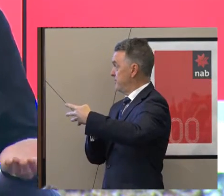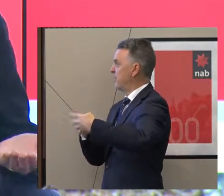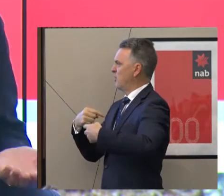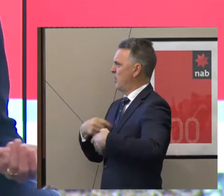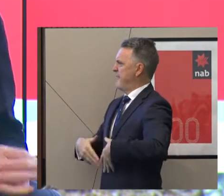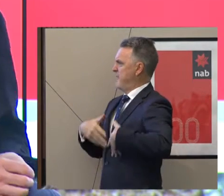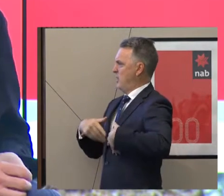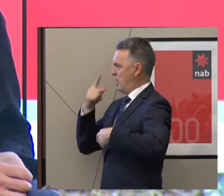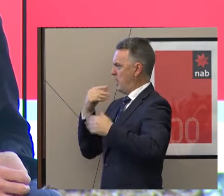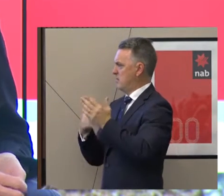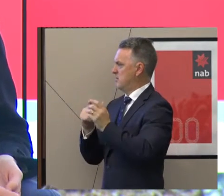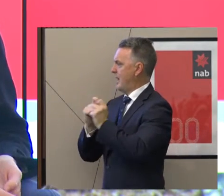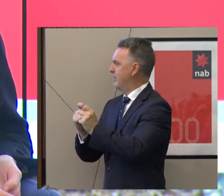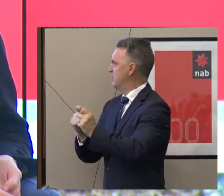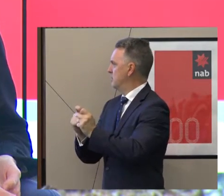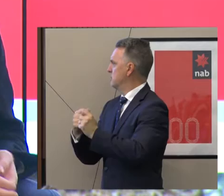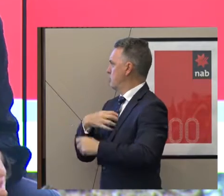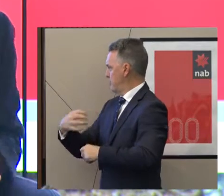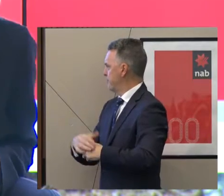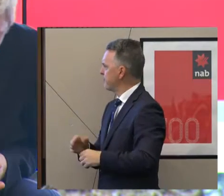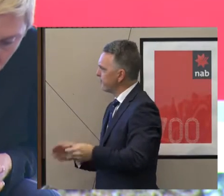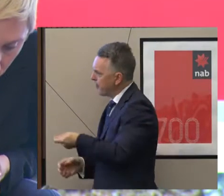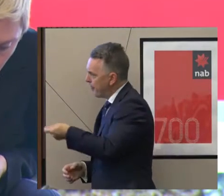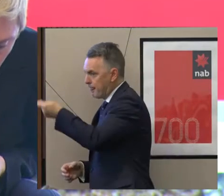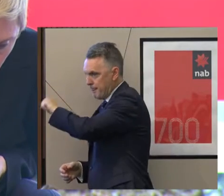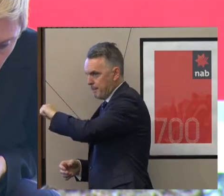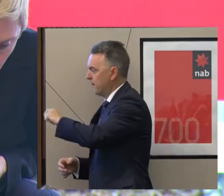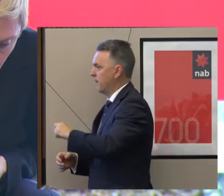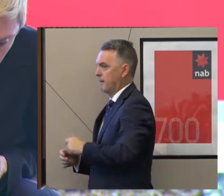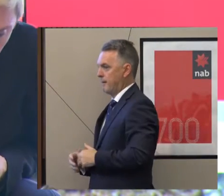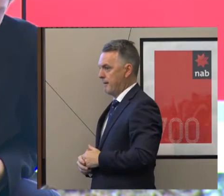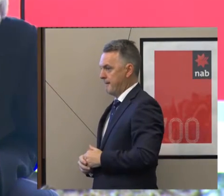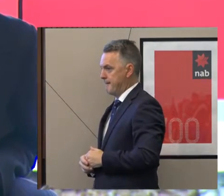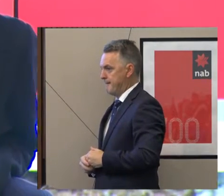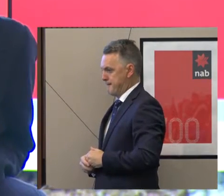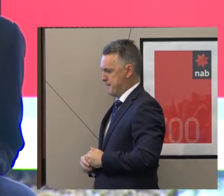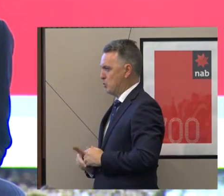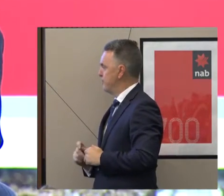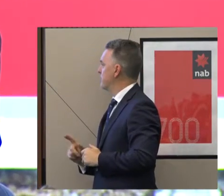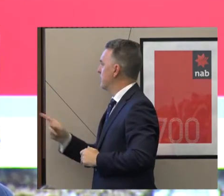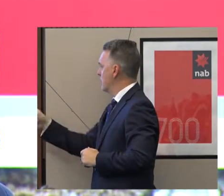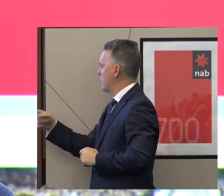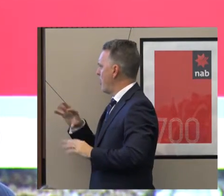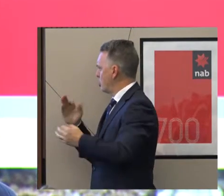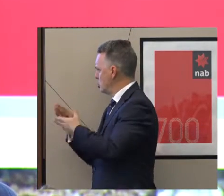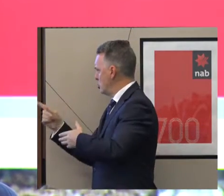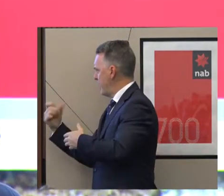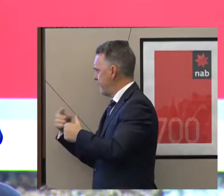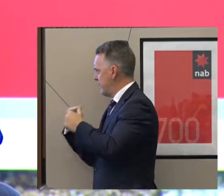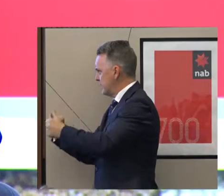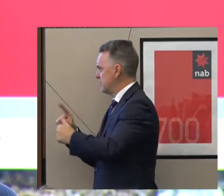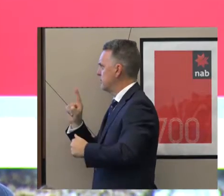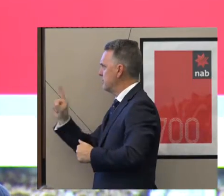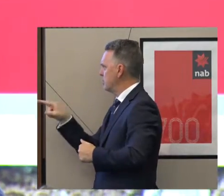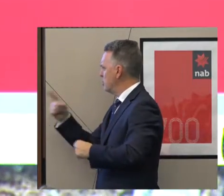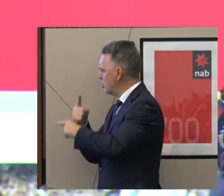add in this space. And just off the top of my head, so you may not have the answer here, but we've talked a bit about